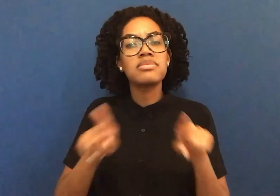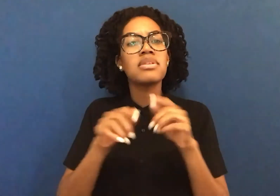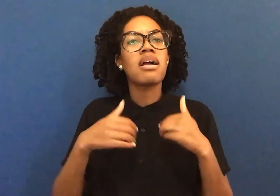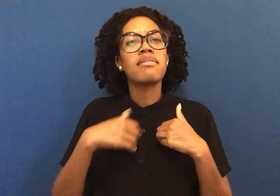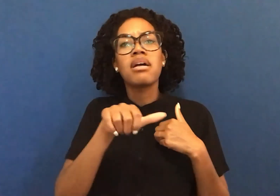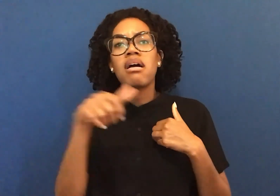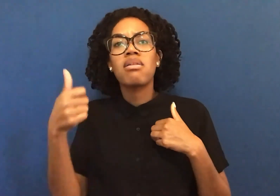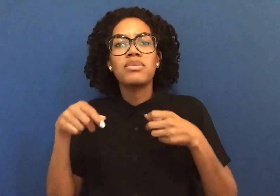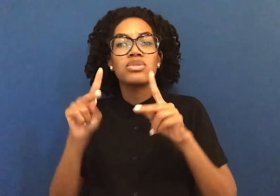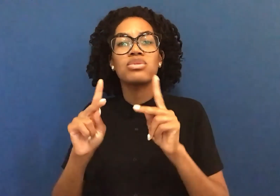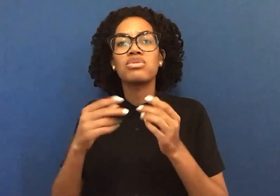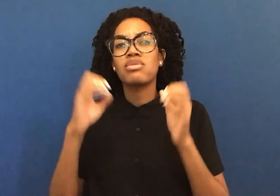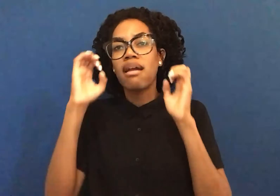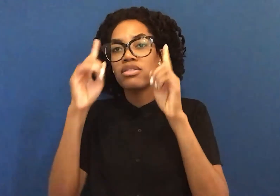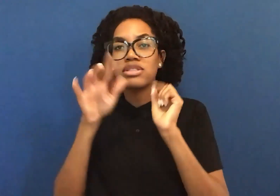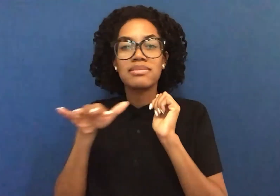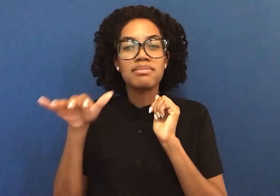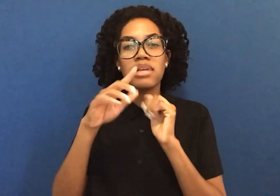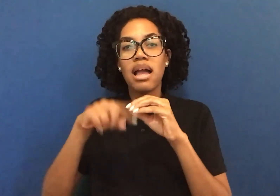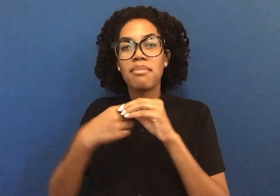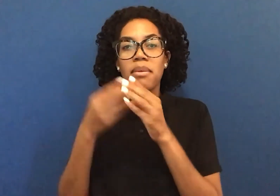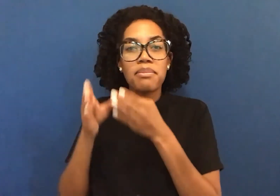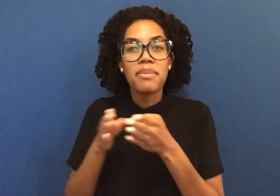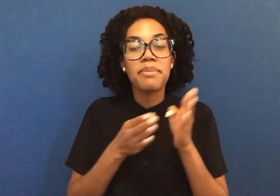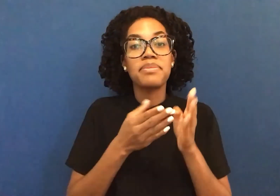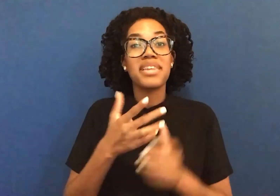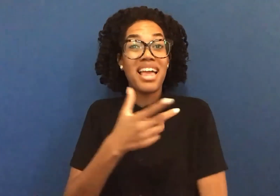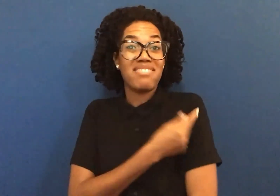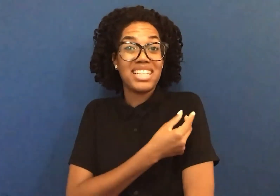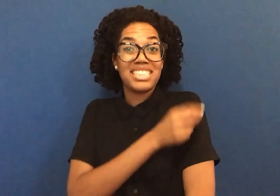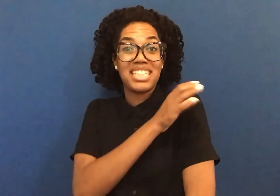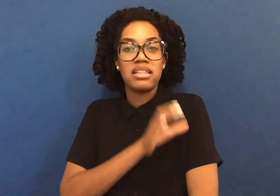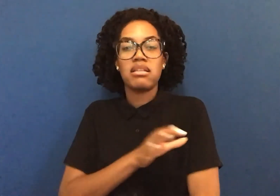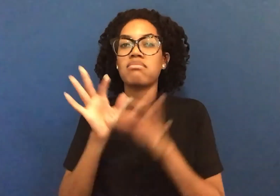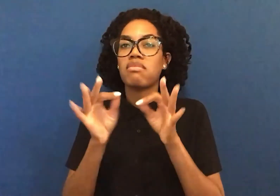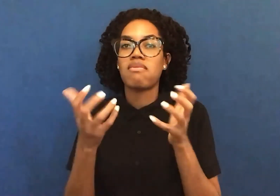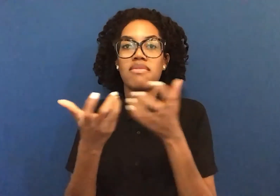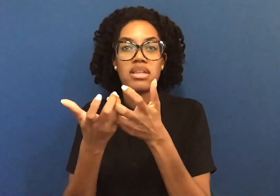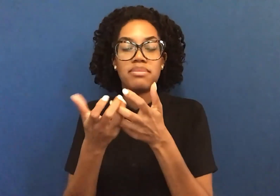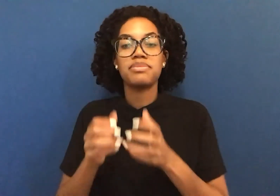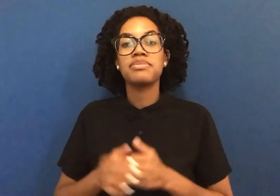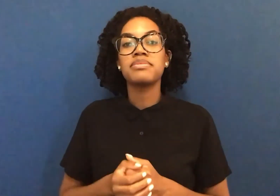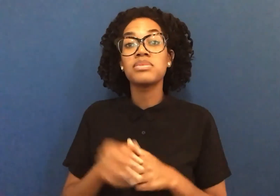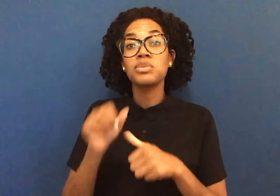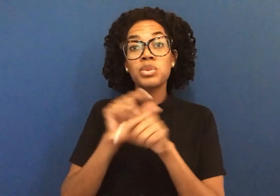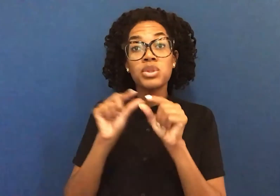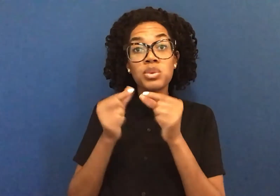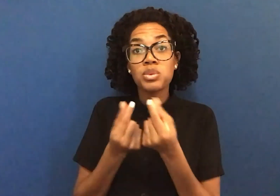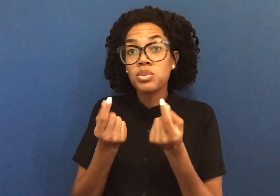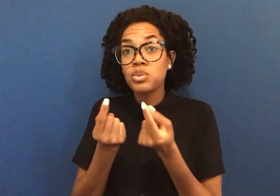for example, at vaccine clinics, and do so much more. So how did the working group engage on this? Very